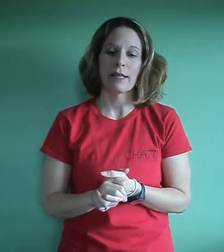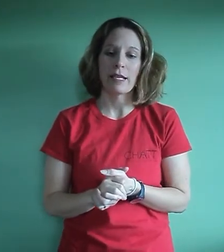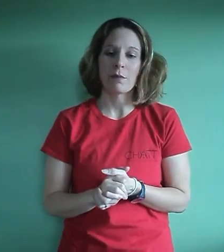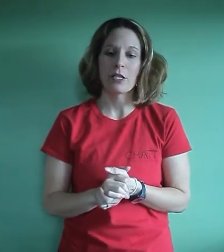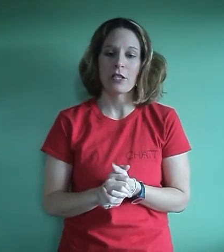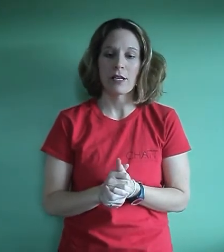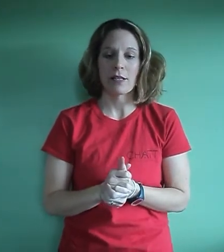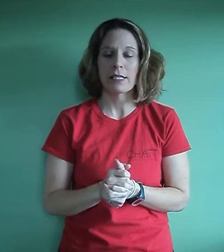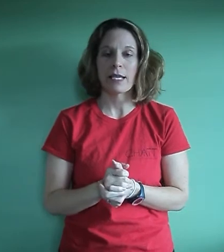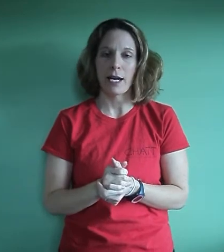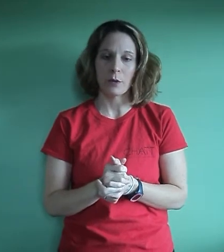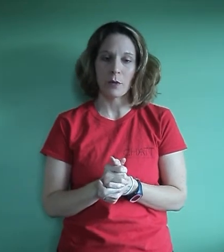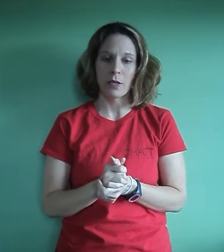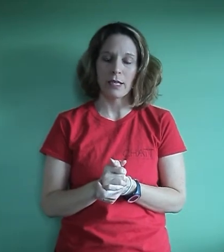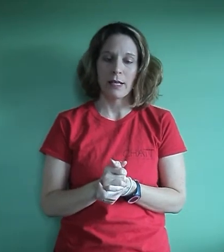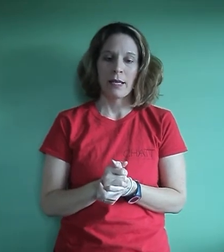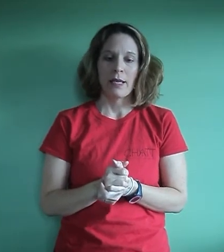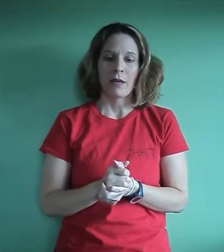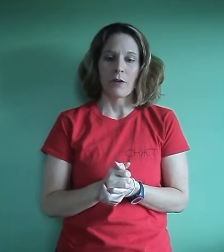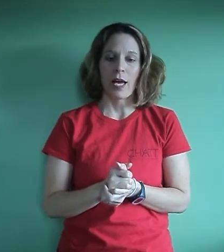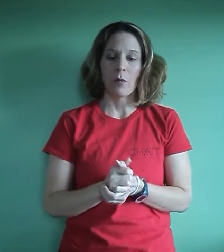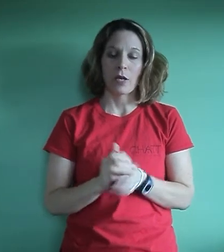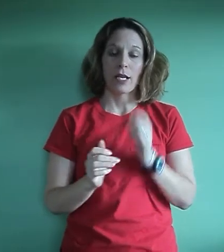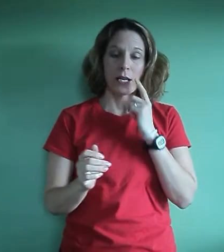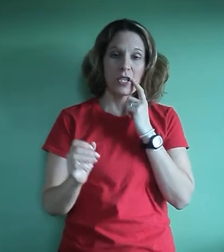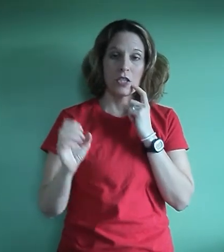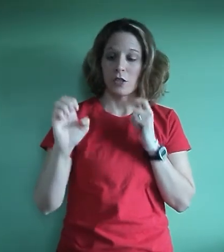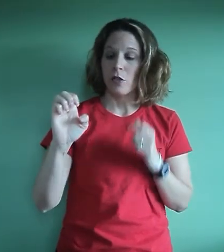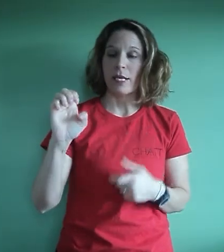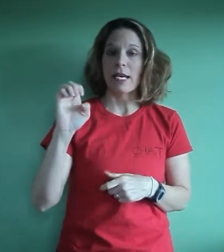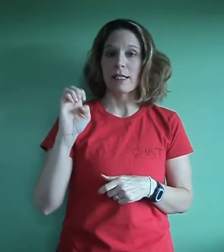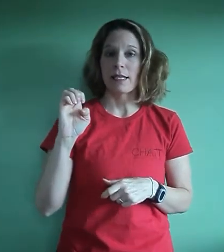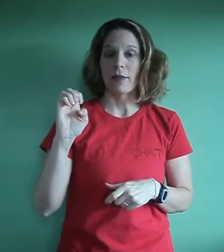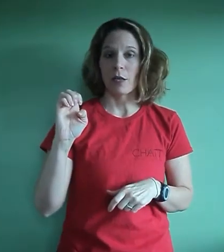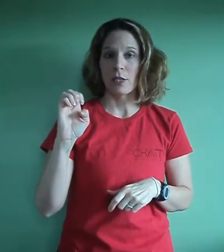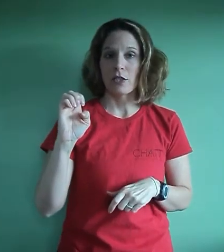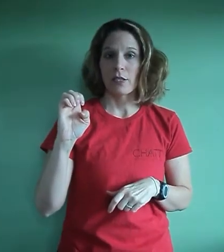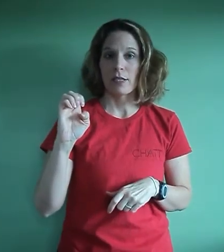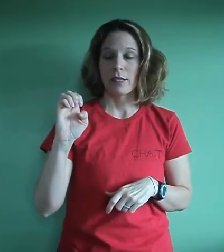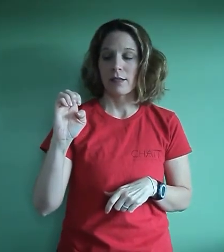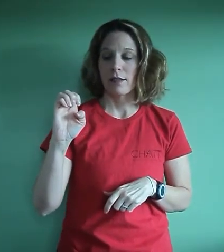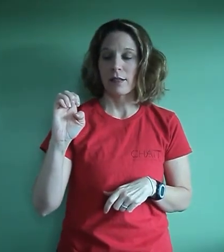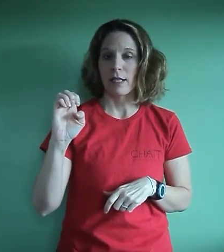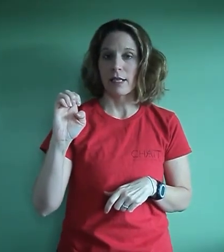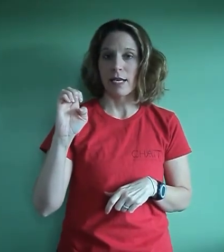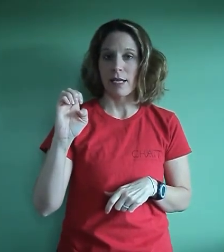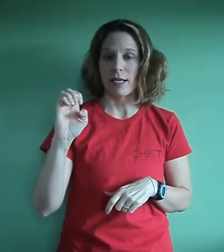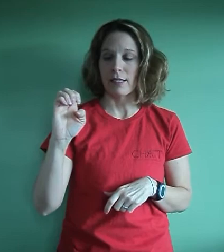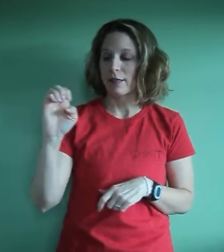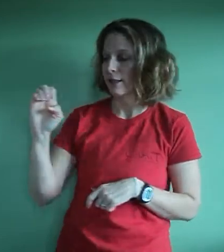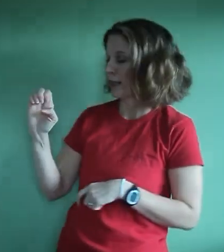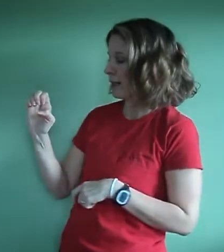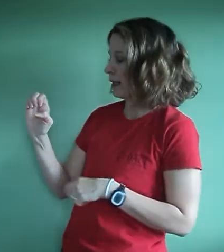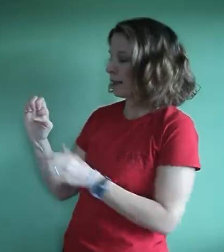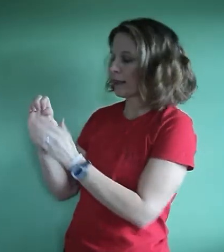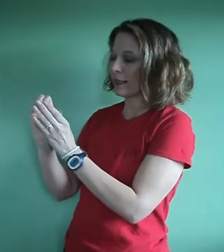Elliot, Missionaries to Ecuador. And for that we're going to just do an E in sign language. Is kind of like this. It's kind of